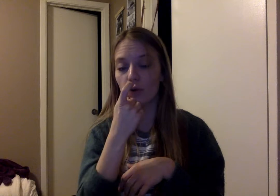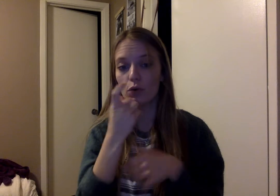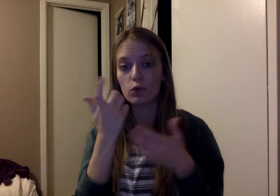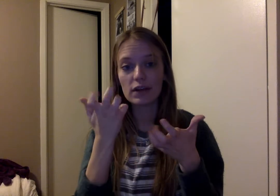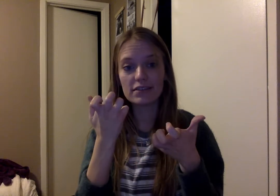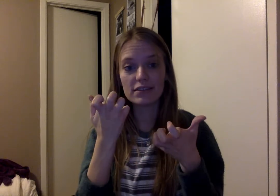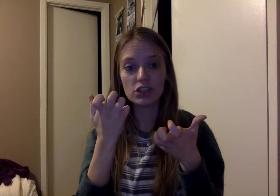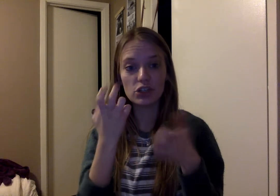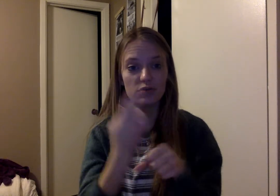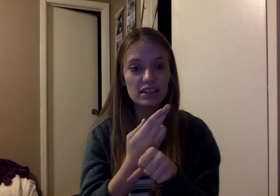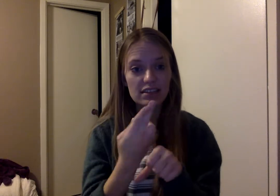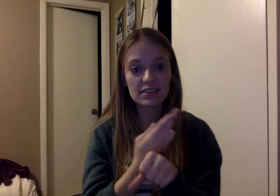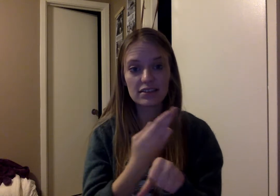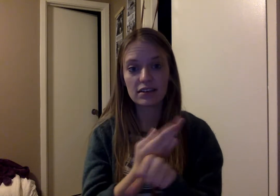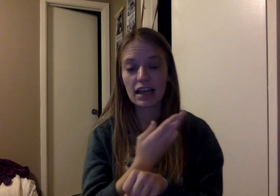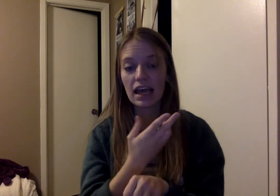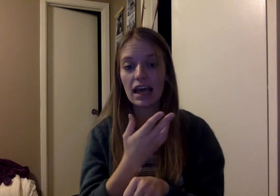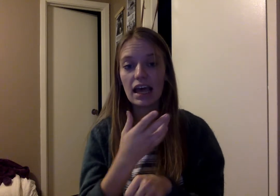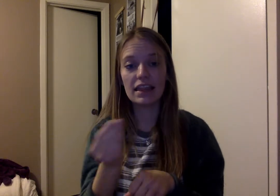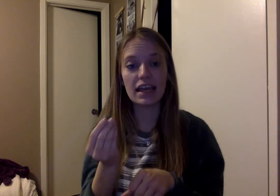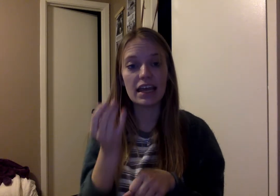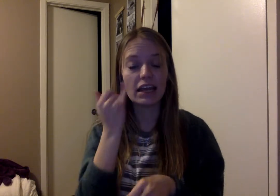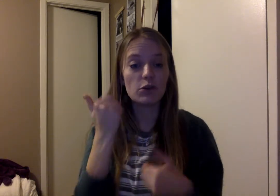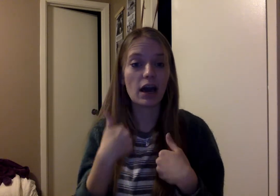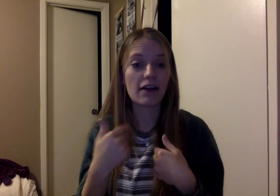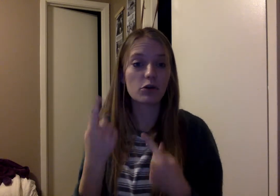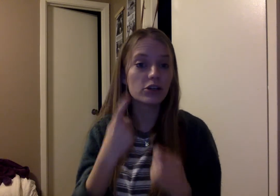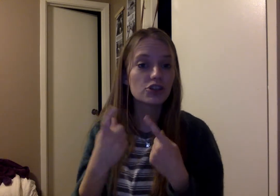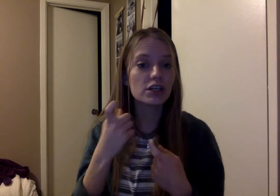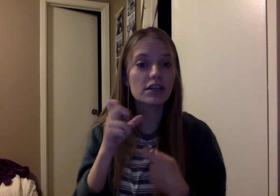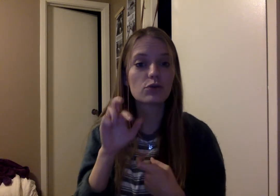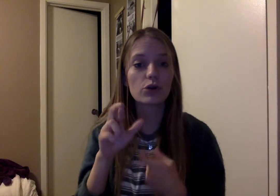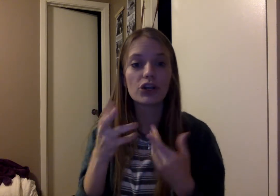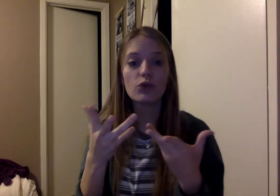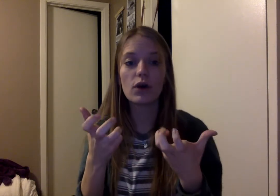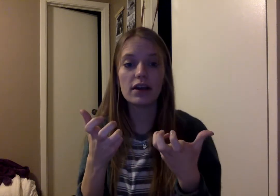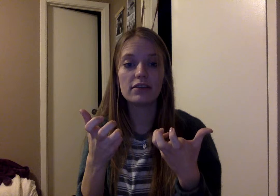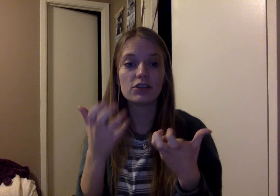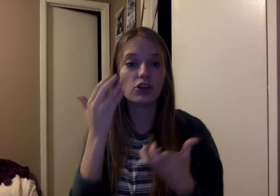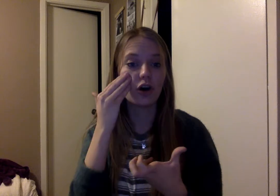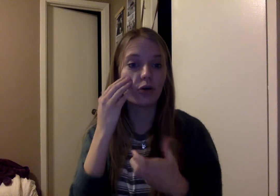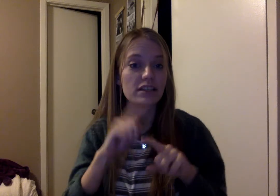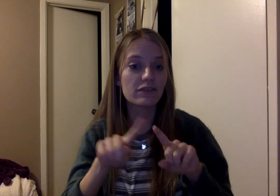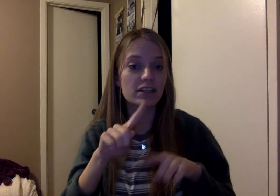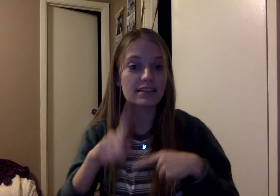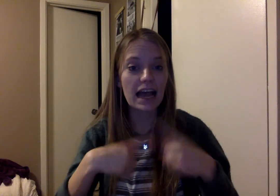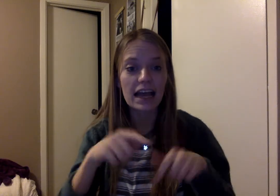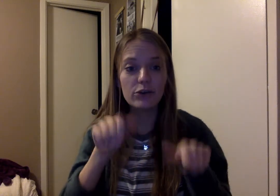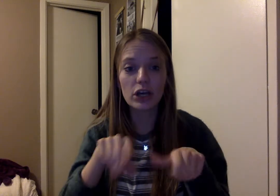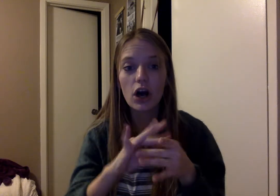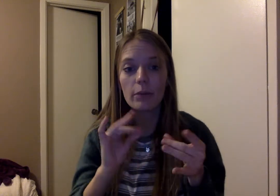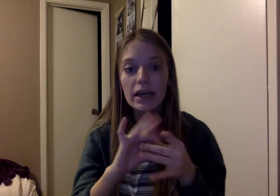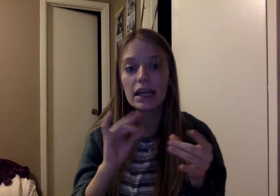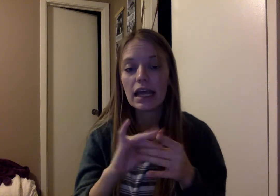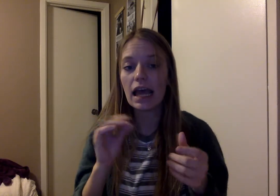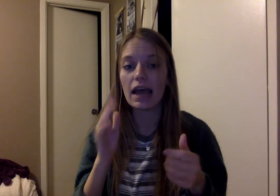who wants to use it. And then if you have questions or you want to know a different sign, you can comment, and